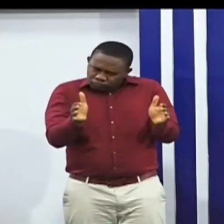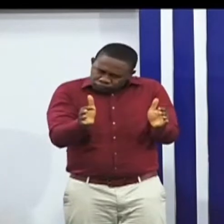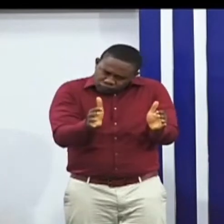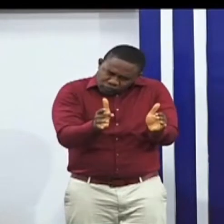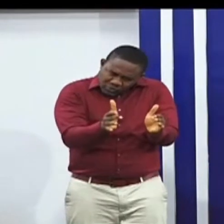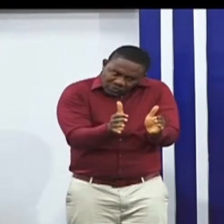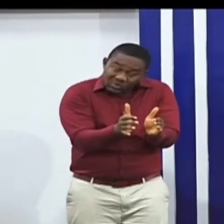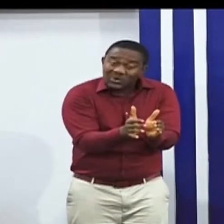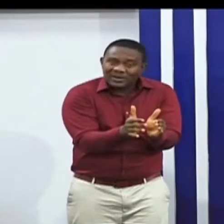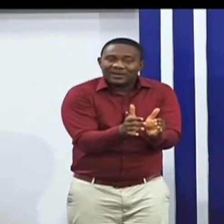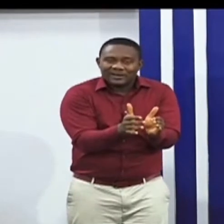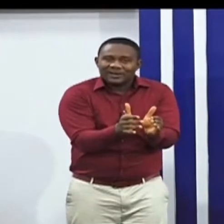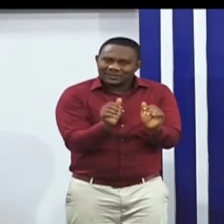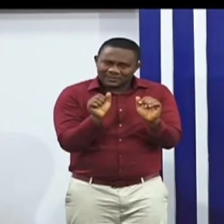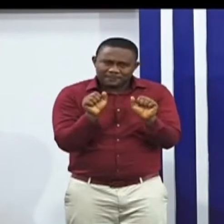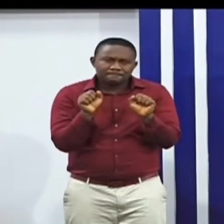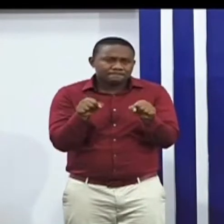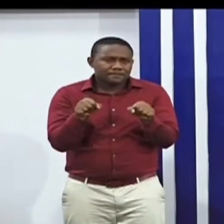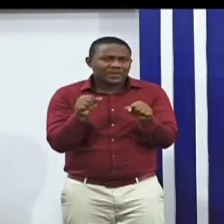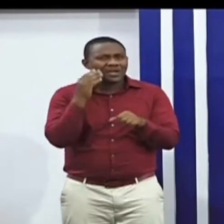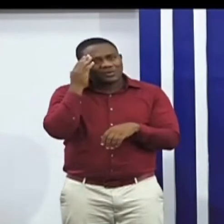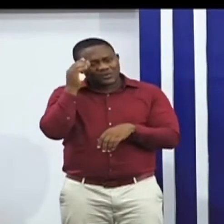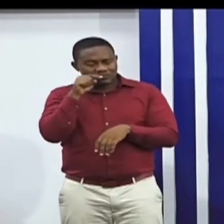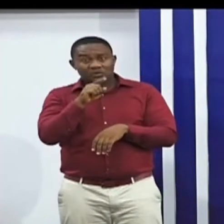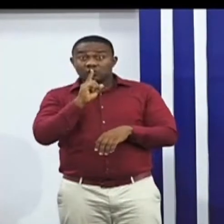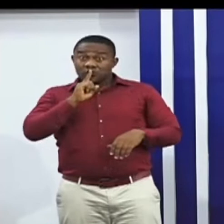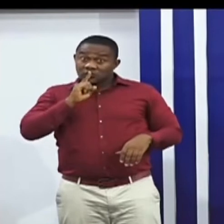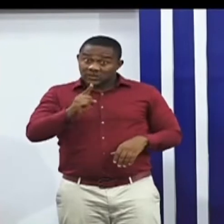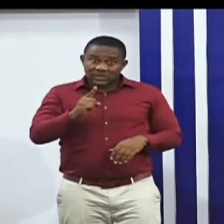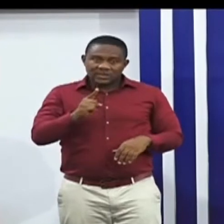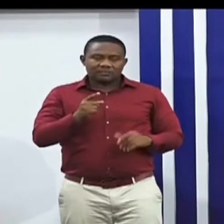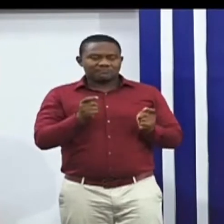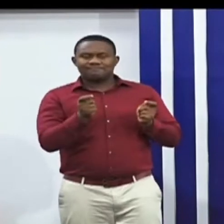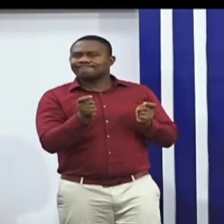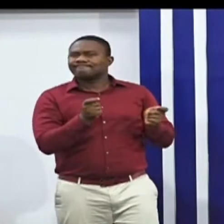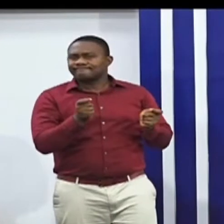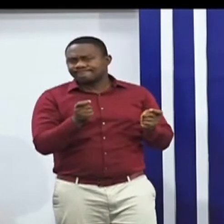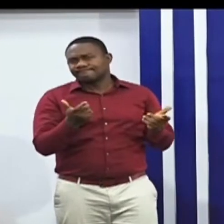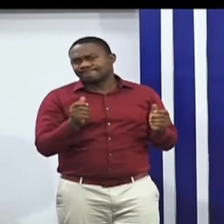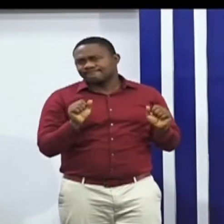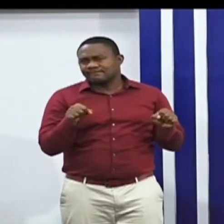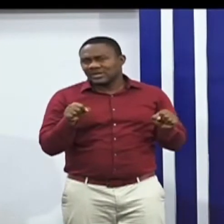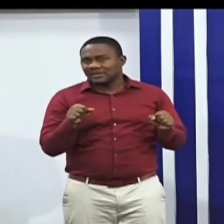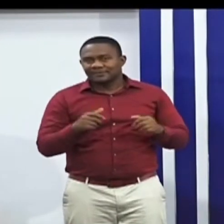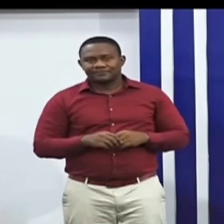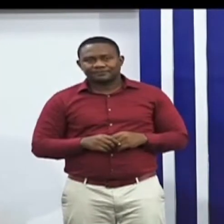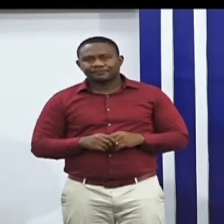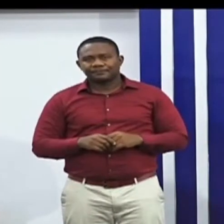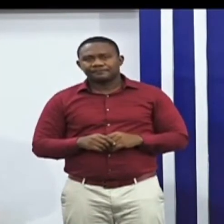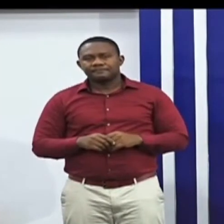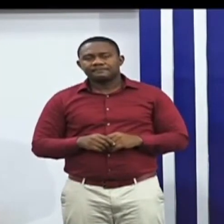case so that we'll be able to nip it, these cases, bring it under control, not actually control